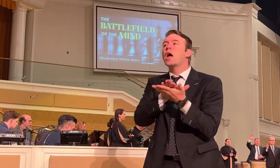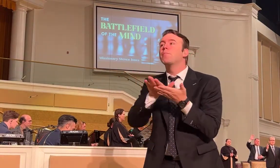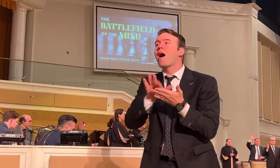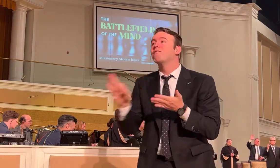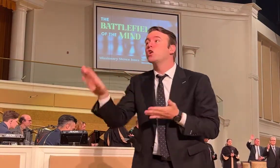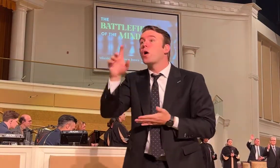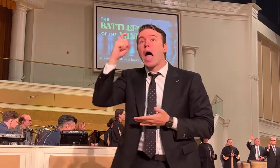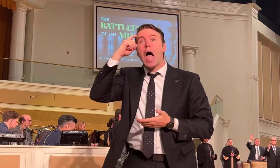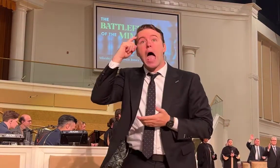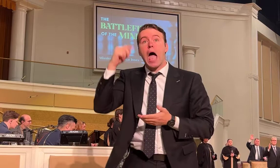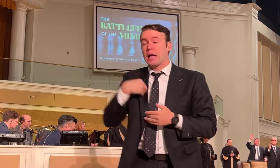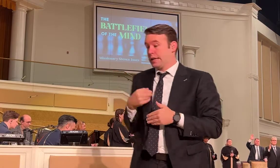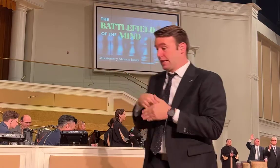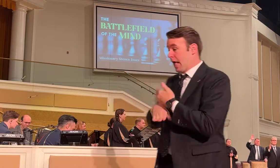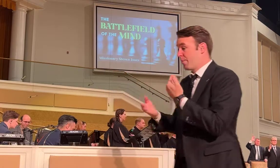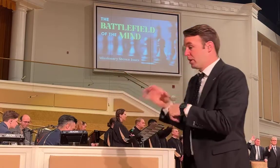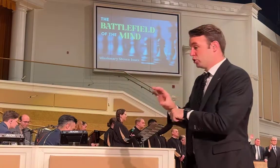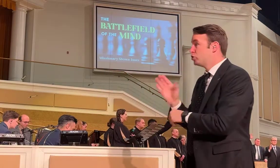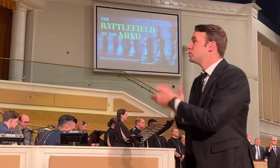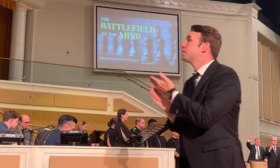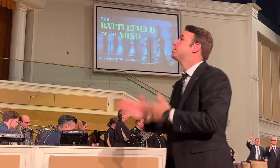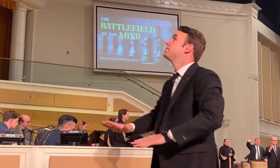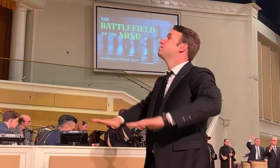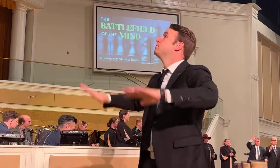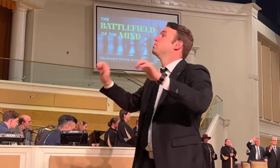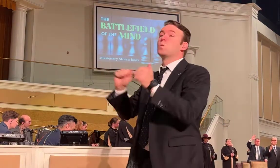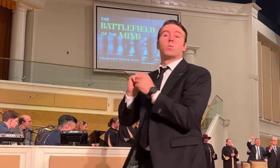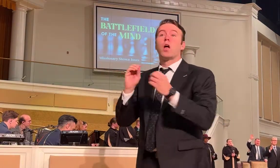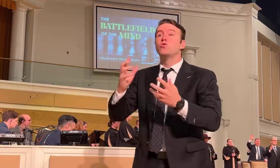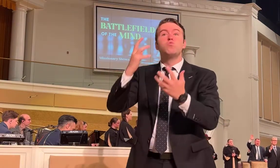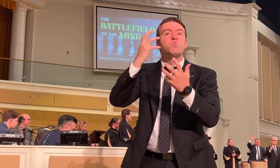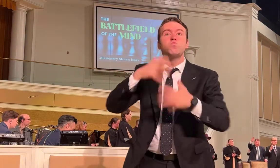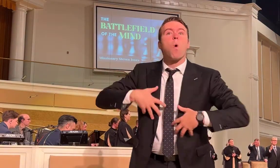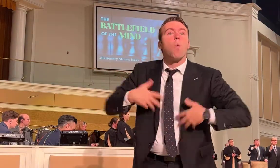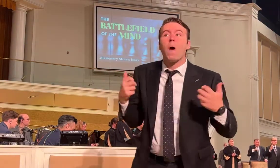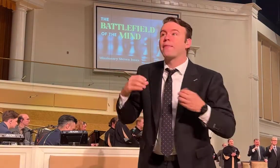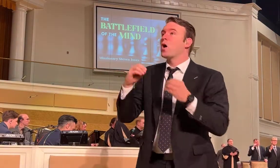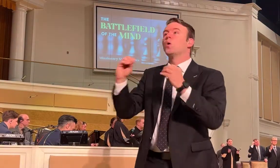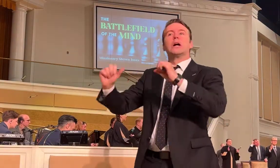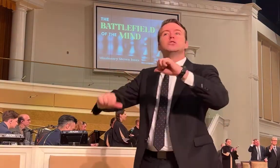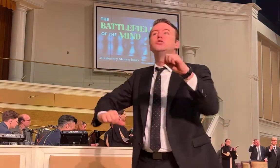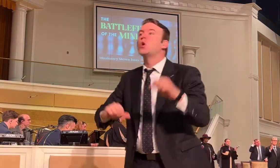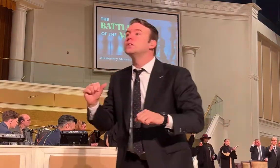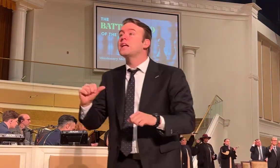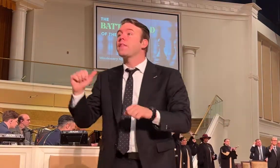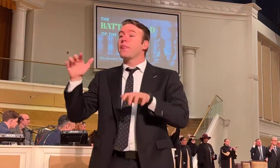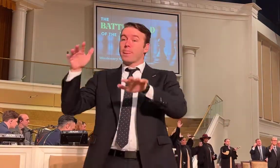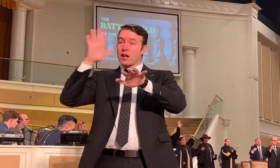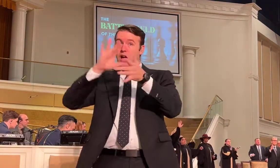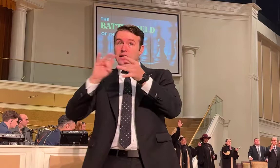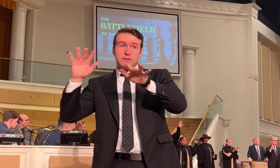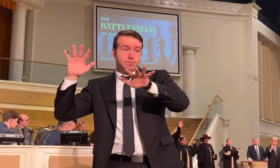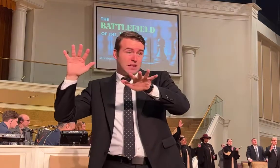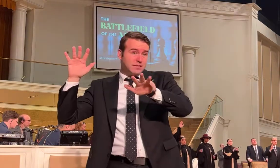come into the house of God, you can lift your hands without wrath and without doubting.